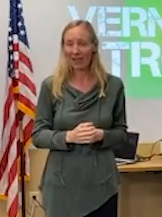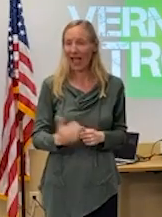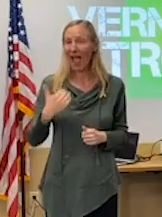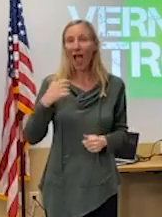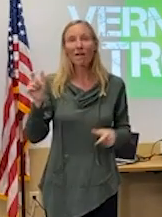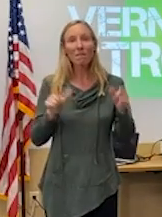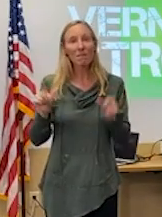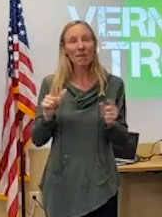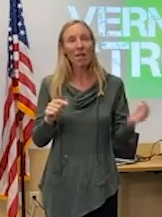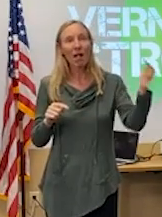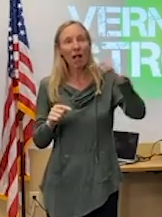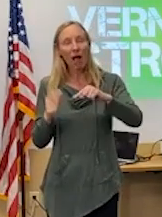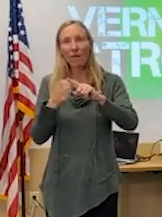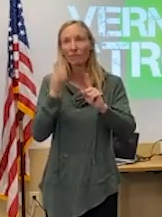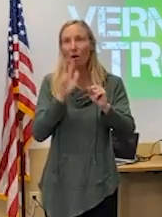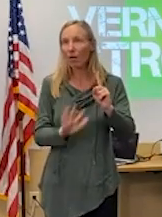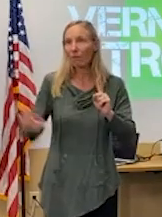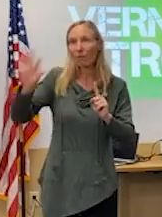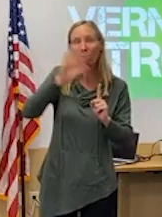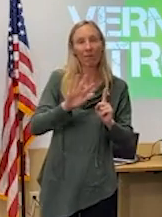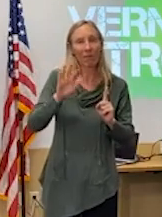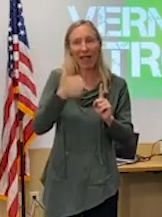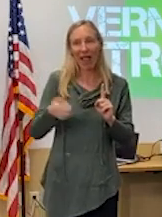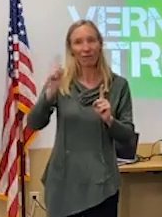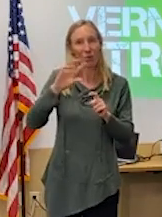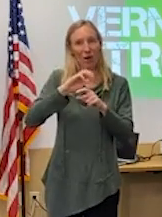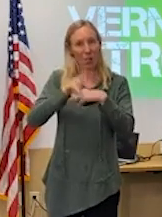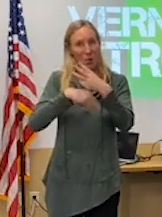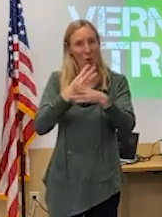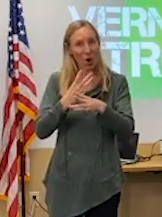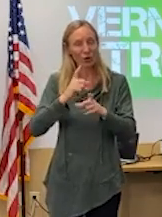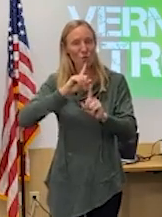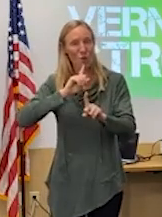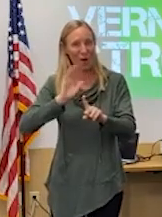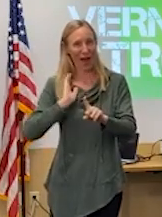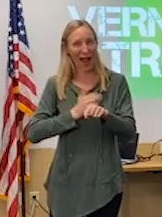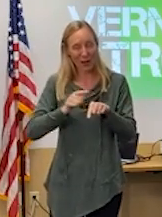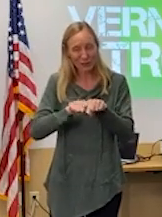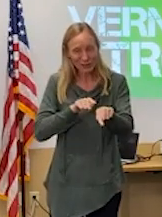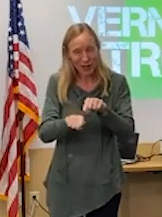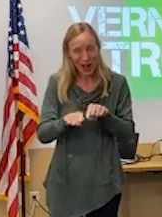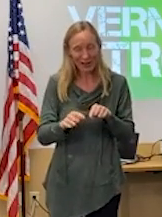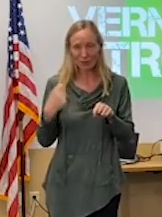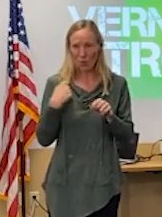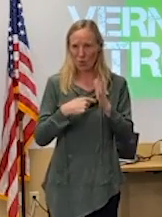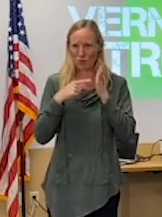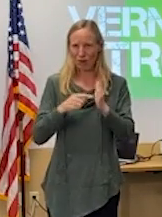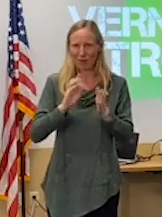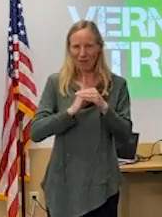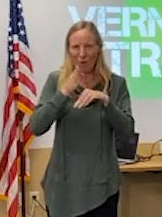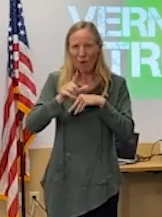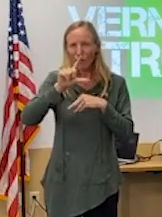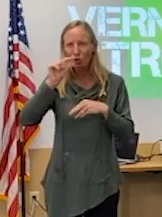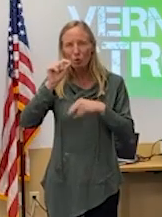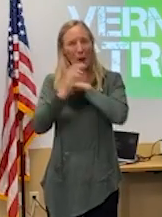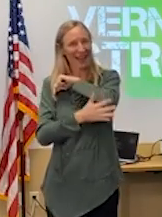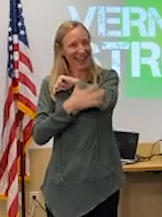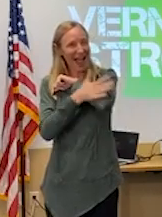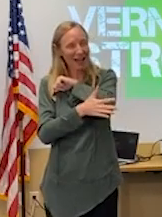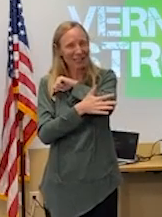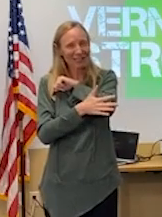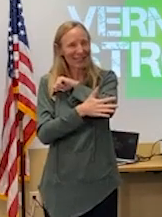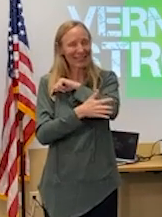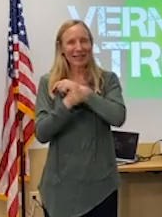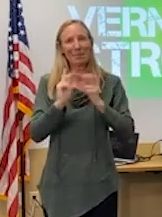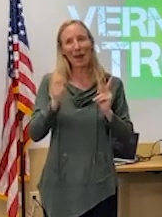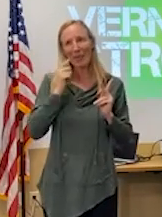people come out from everywhere in the world. We are represented in over 20 countries, which not a lot of people know. A lot of people